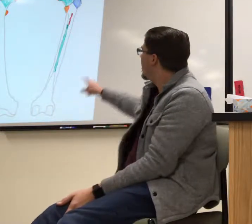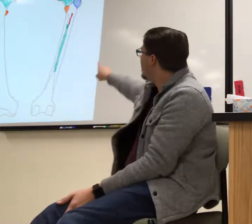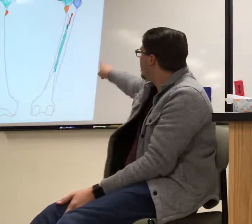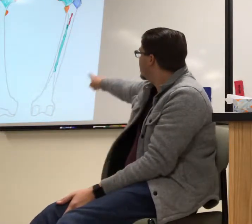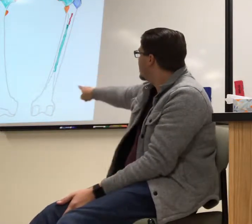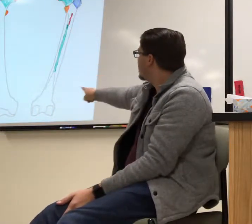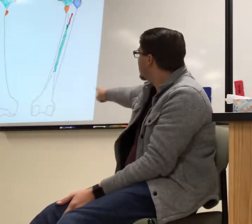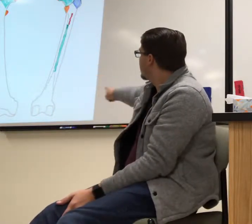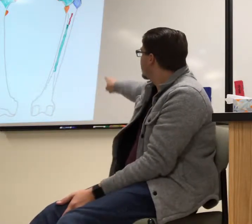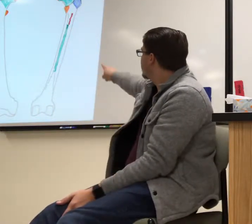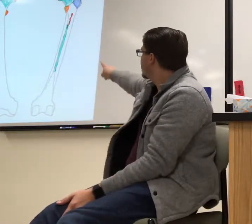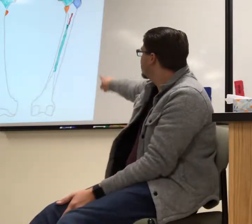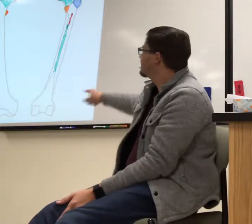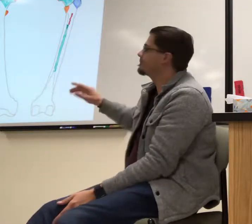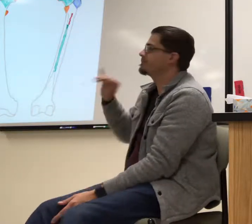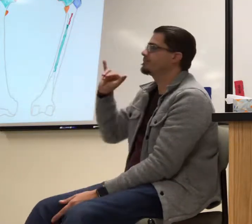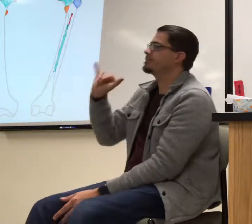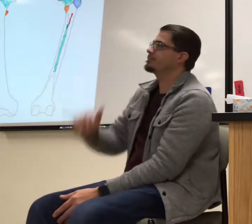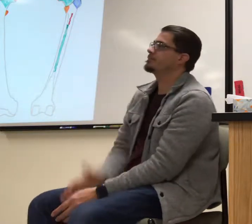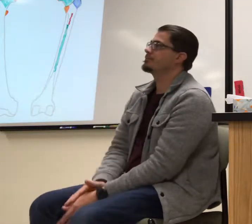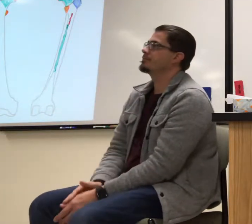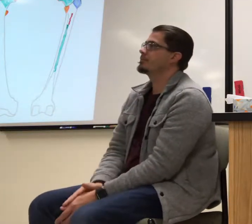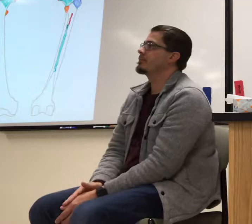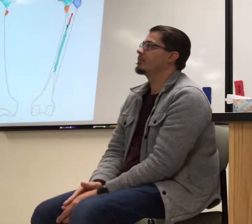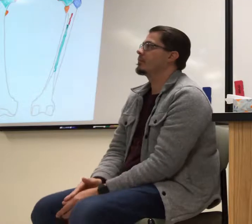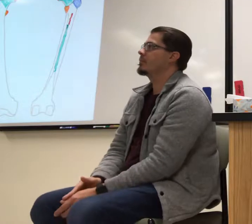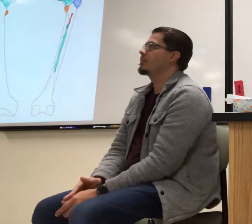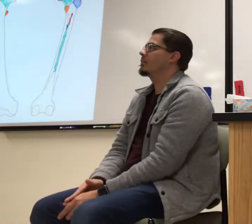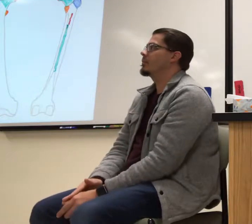And next is